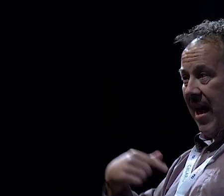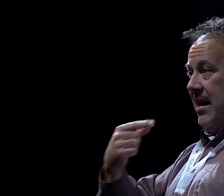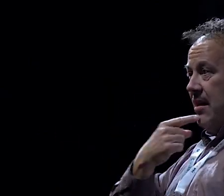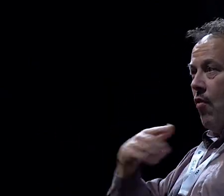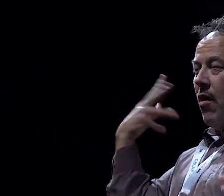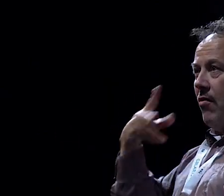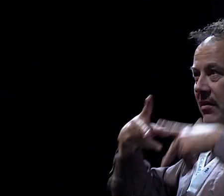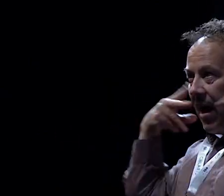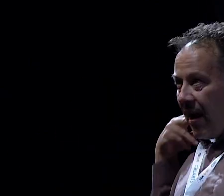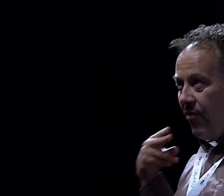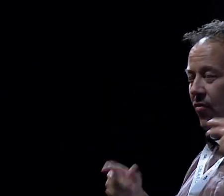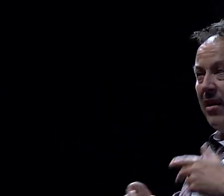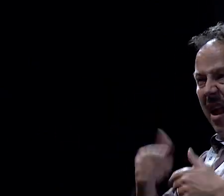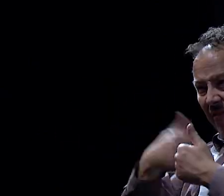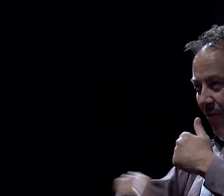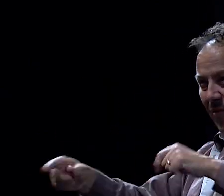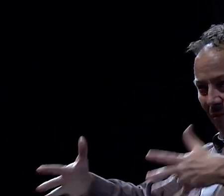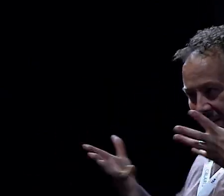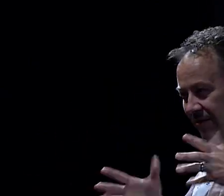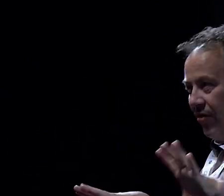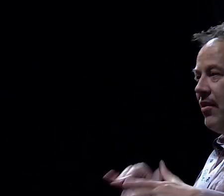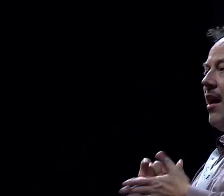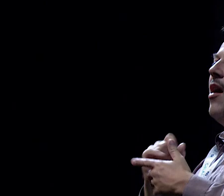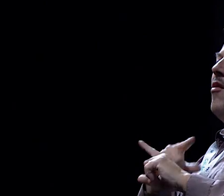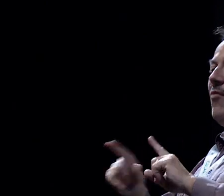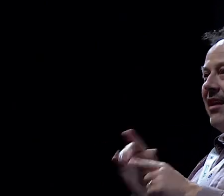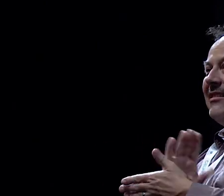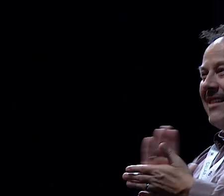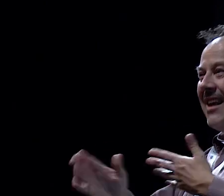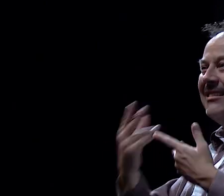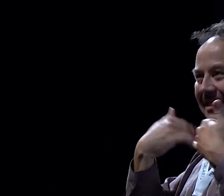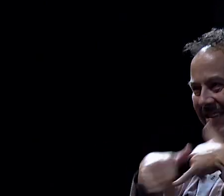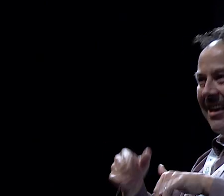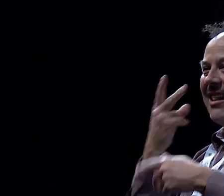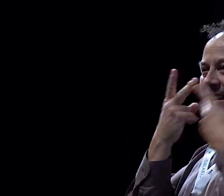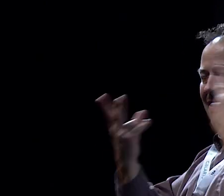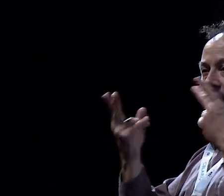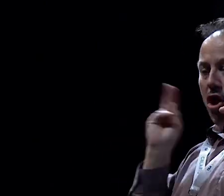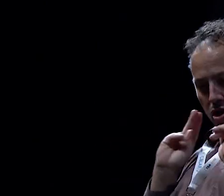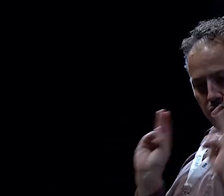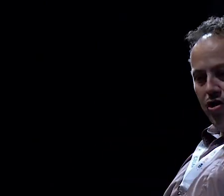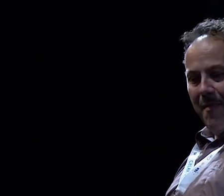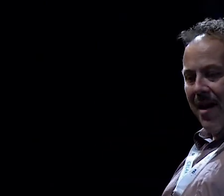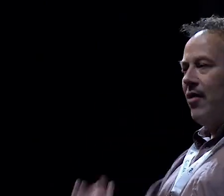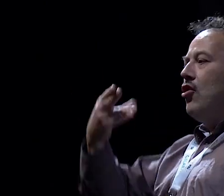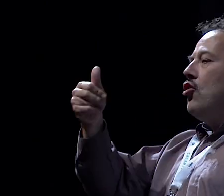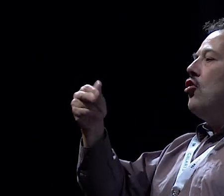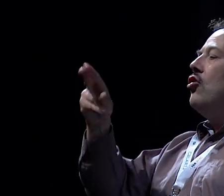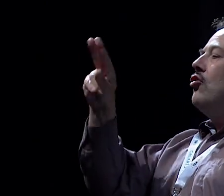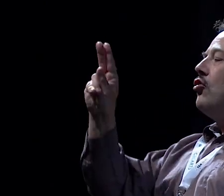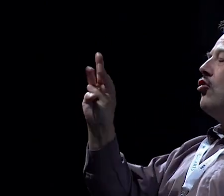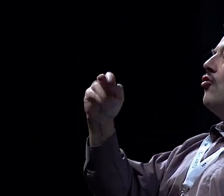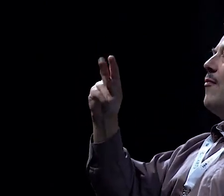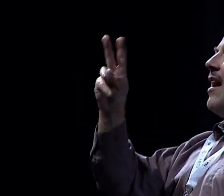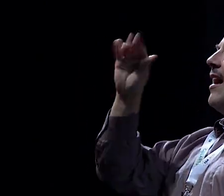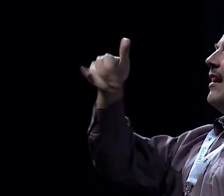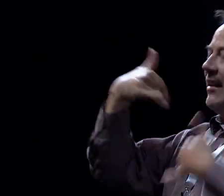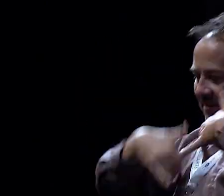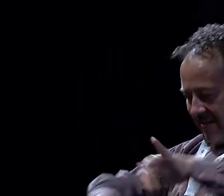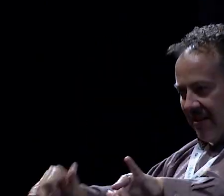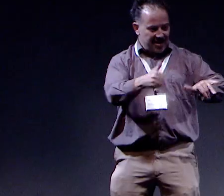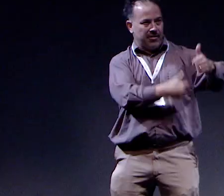everybody's game. But it was nice to see humanity still reigns supreme. So it was very nice. So that was the lesson learned. Thank you.